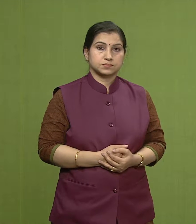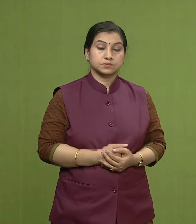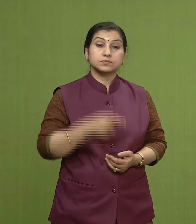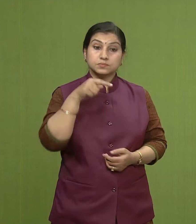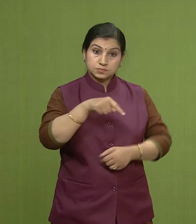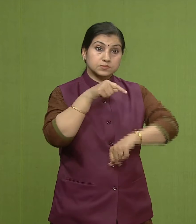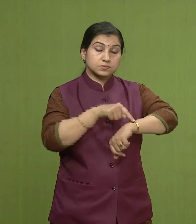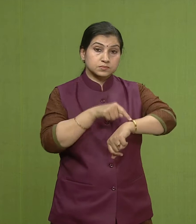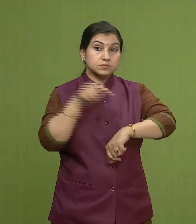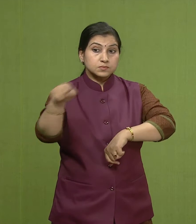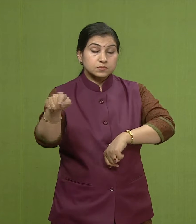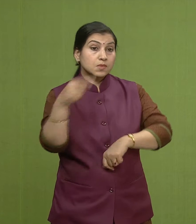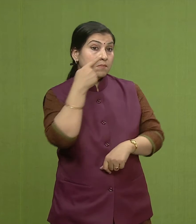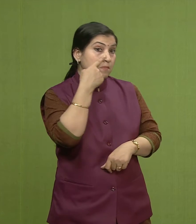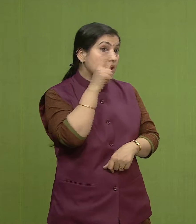Adolescents should listen to their parents' opinion,